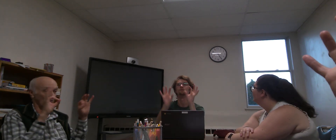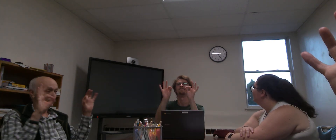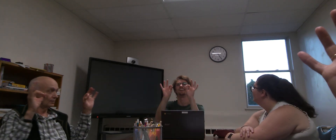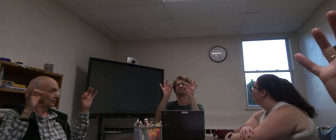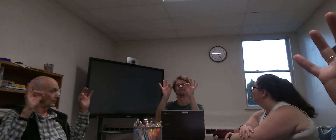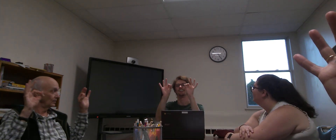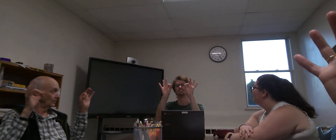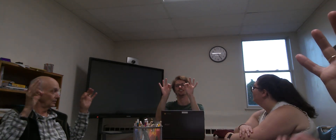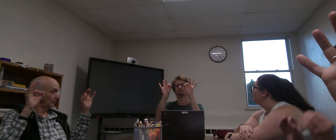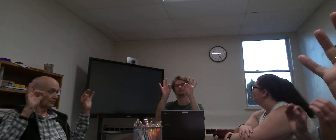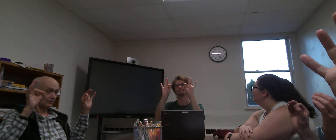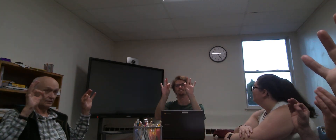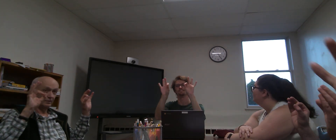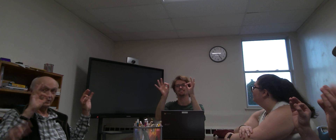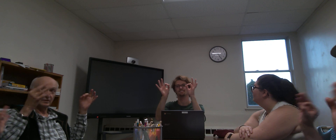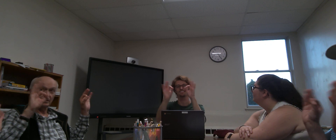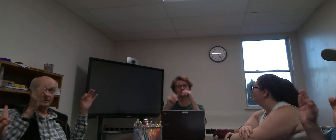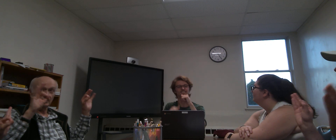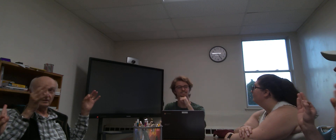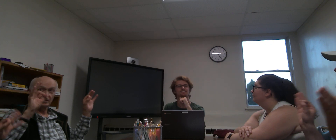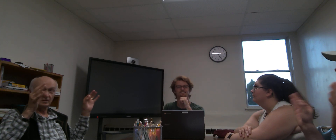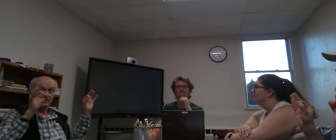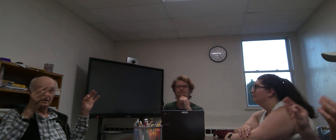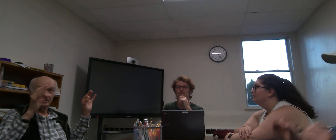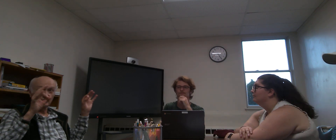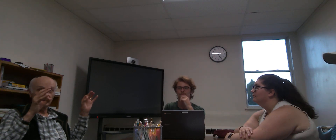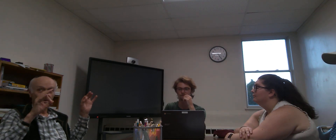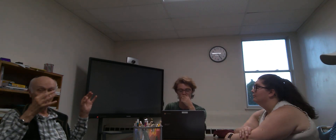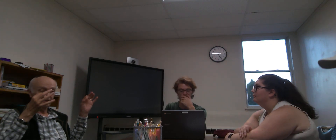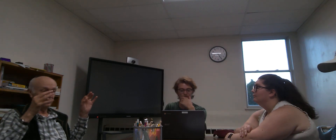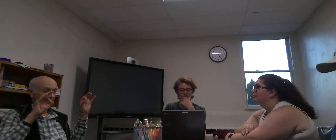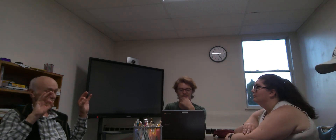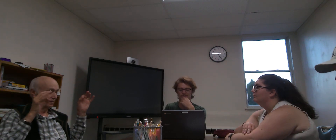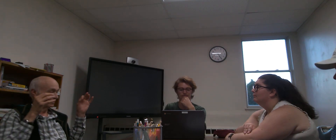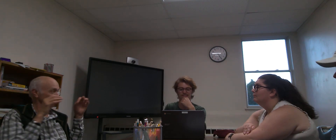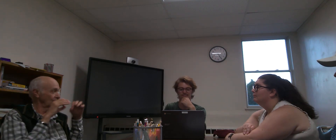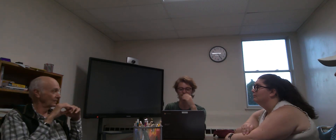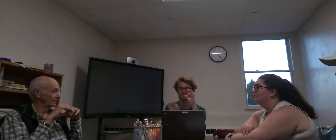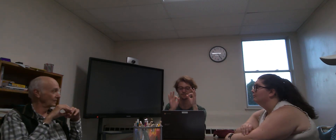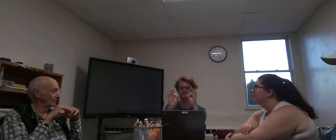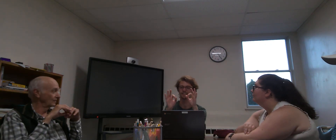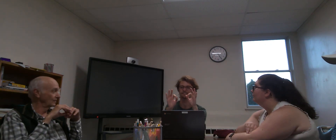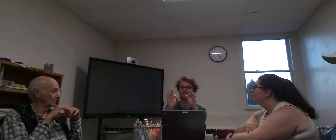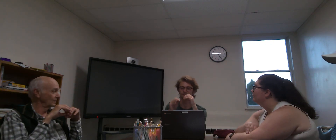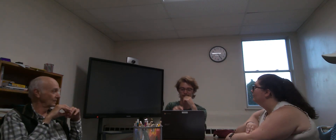With the F hand F. shape. The point. F shape, yeah. Mhm. There's not too many signs that use the F hand shape.